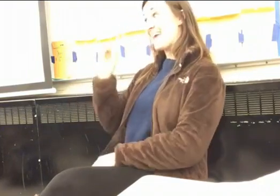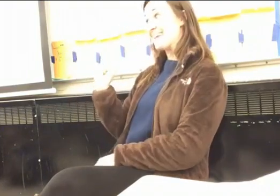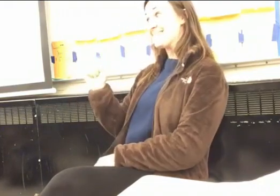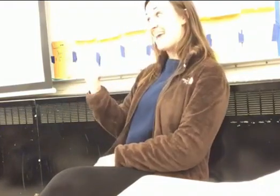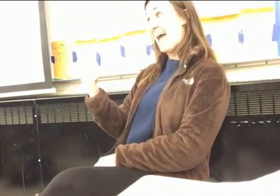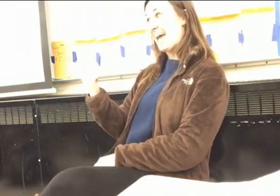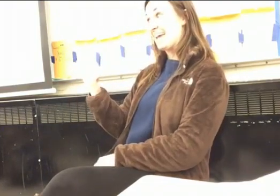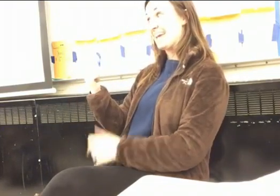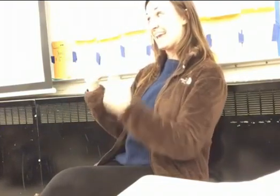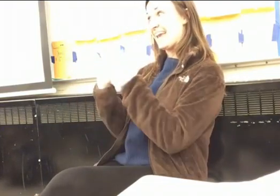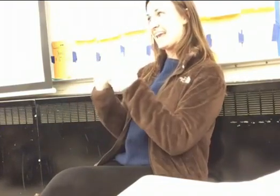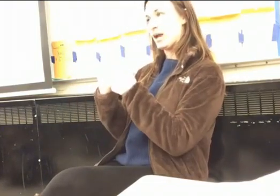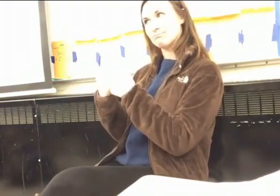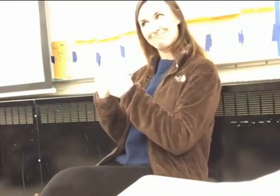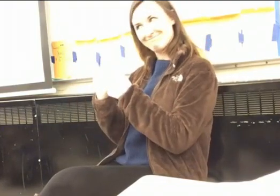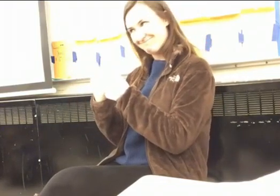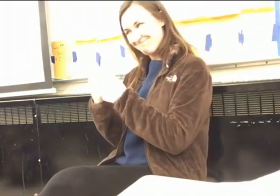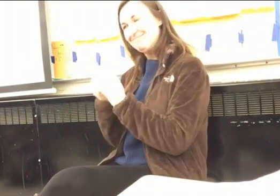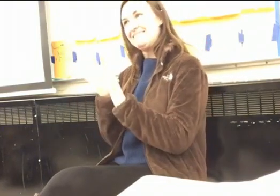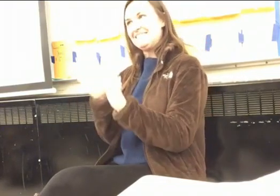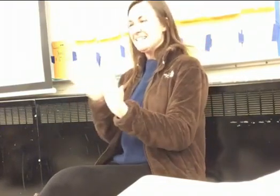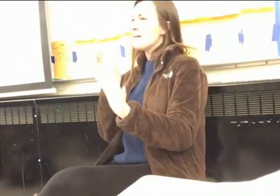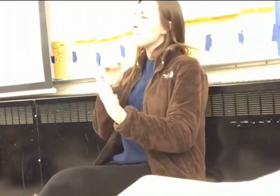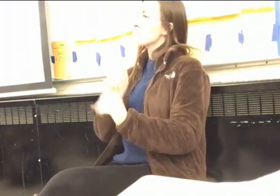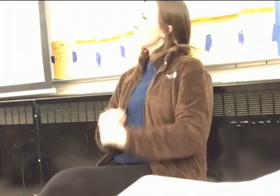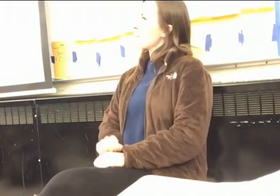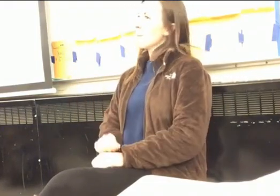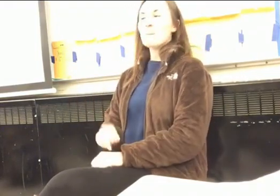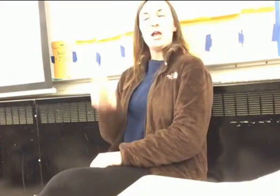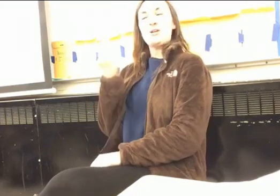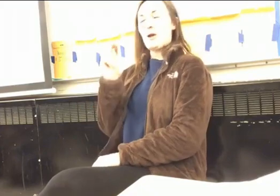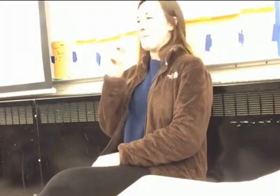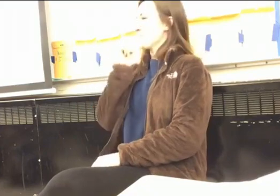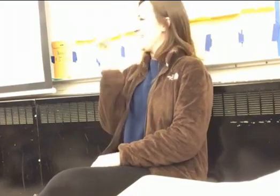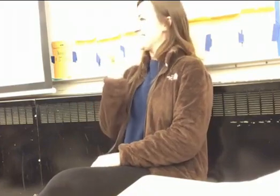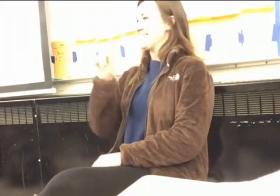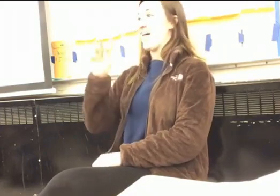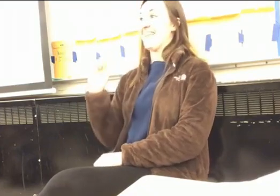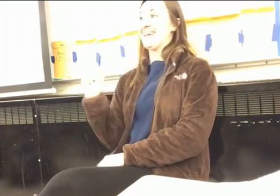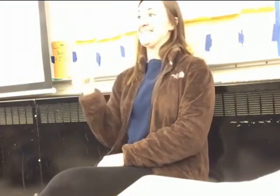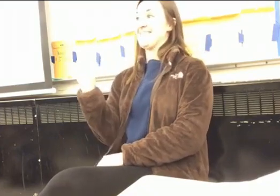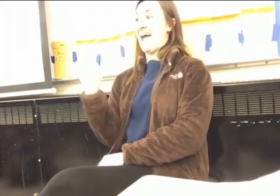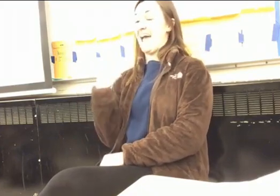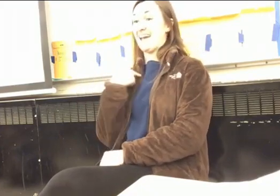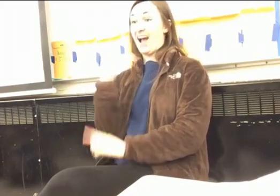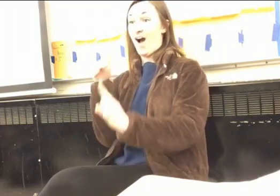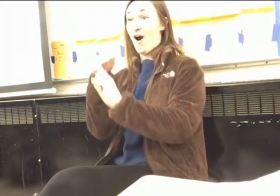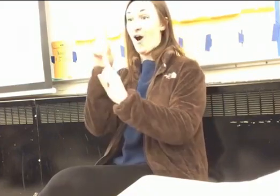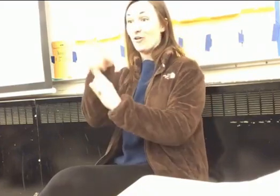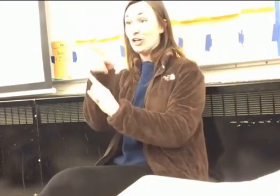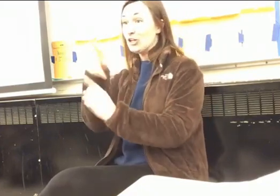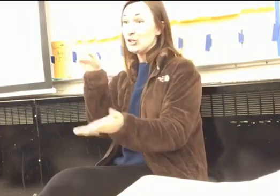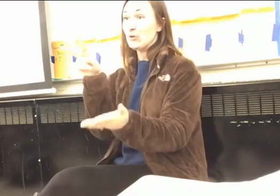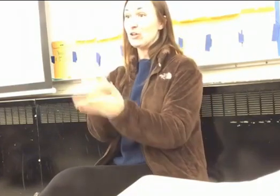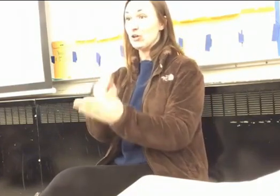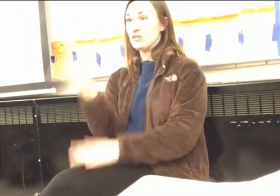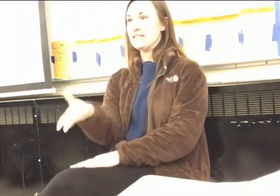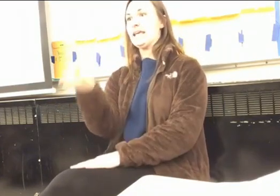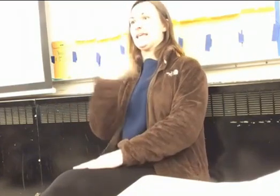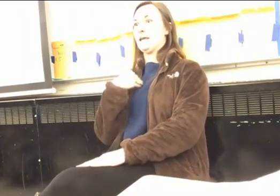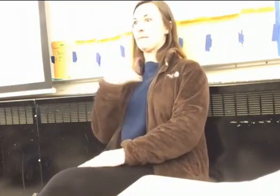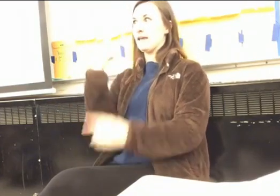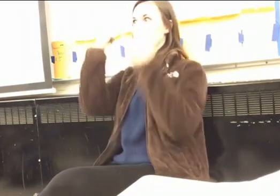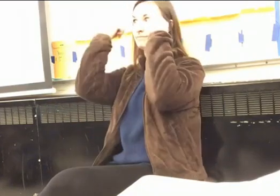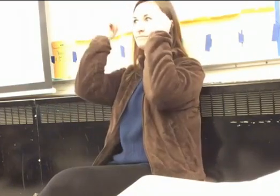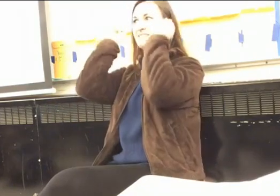I would say that it is not tag. It's like a more violent. It's an extremely violent version